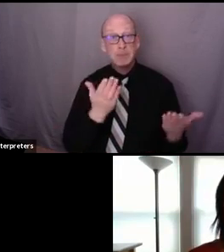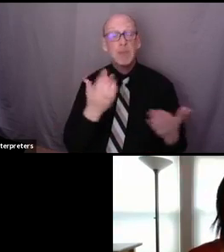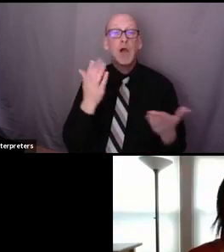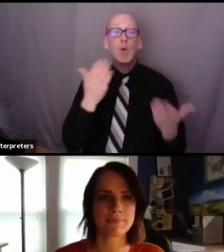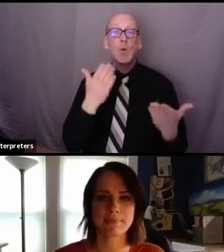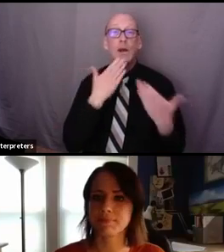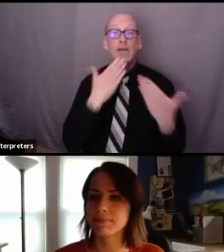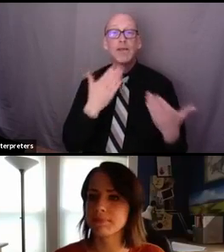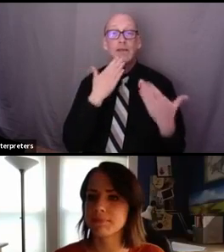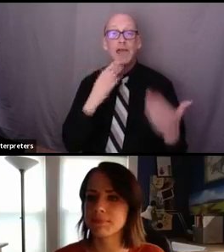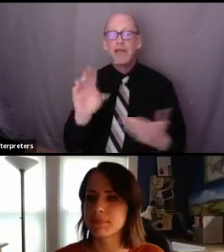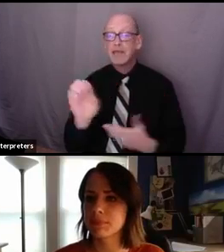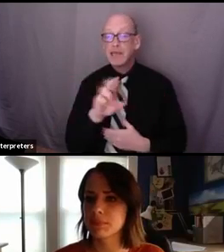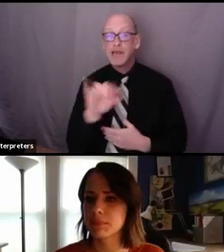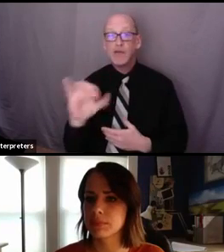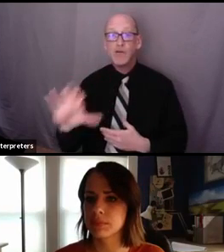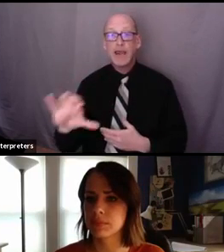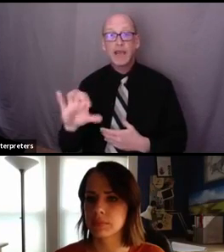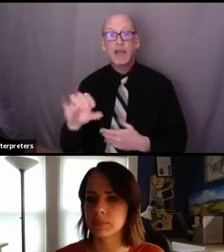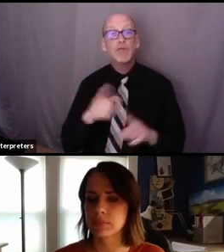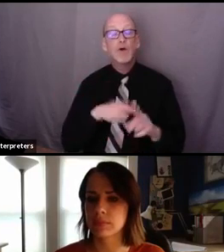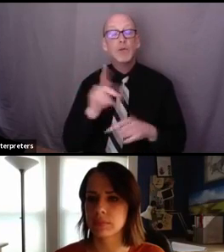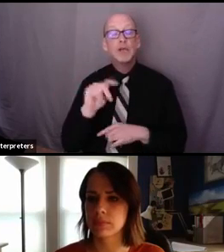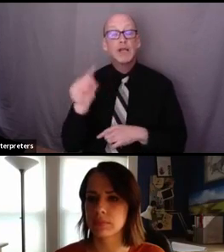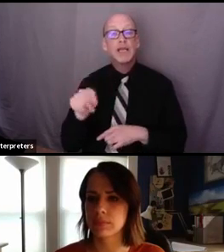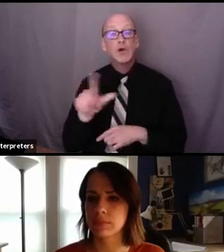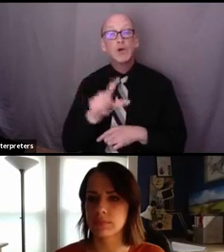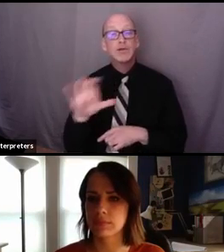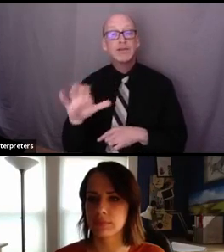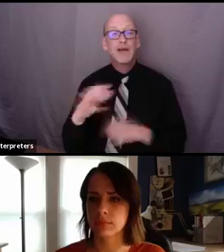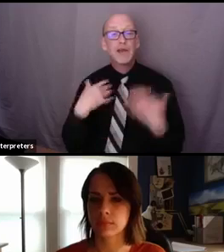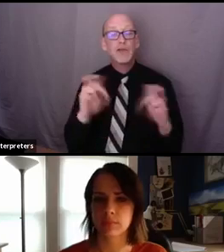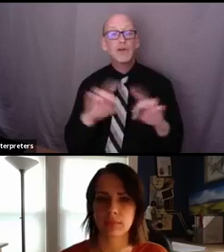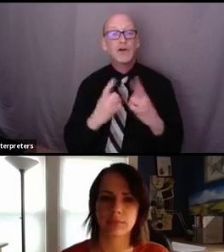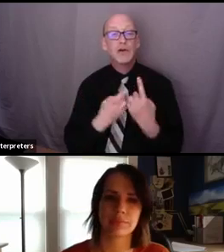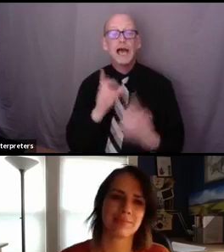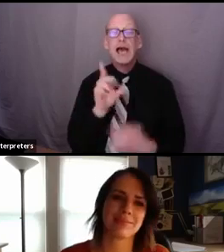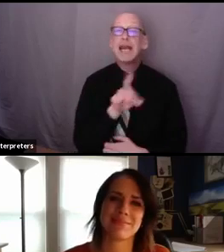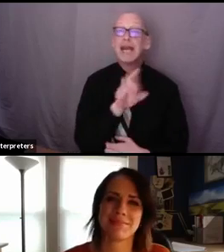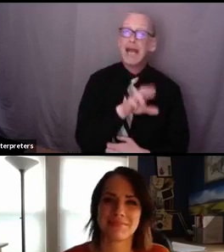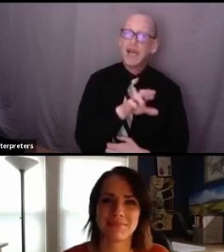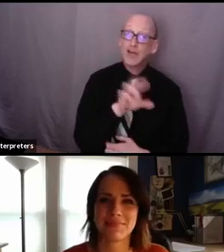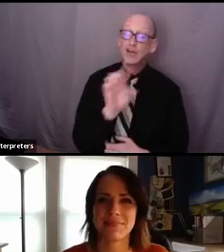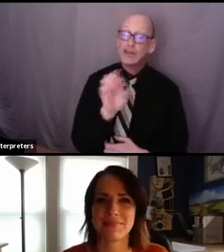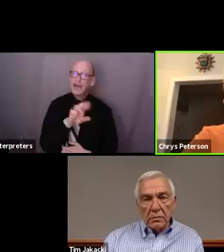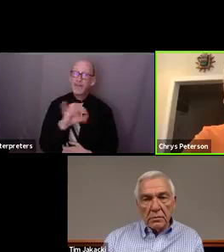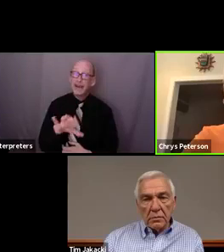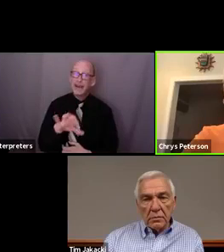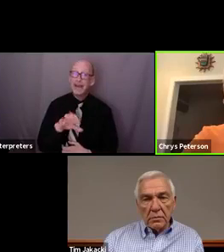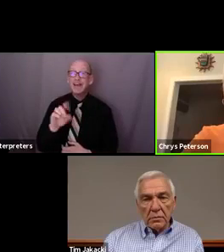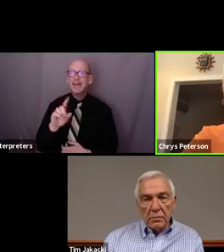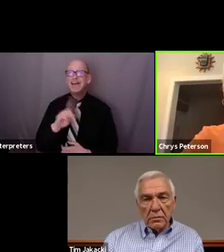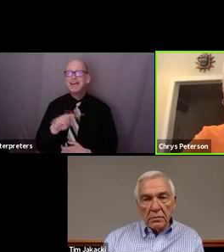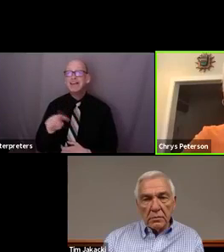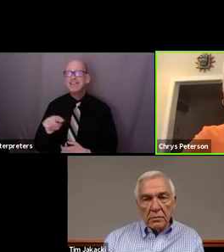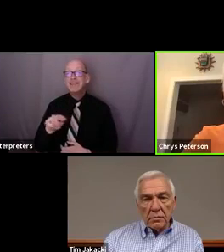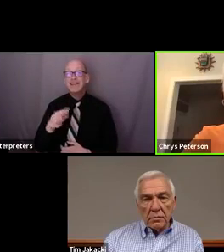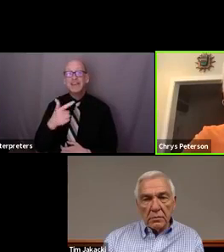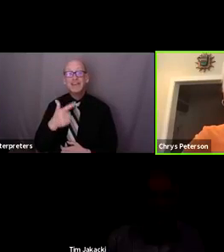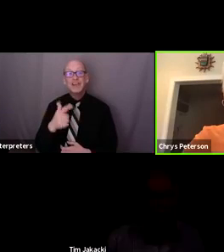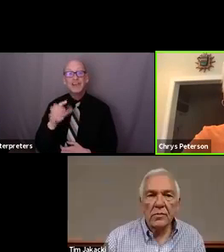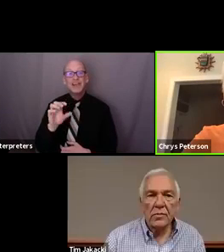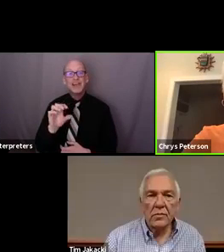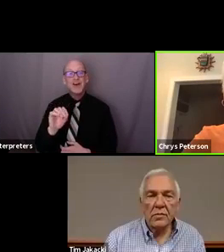thank Eric Jasinski from the Toledo-Lucas County Health Department, Dr. Eric Jasinski, as well as